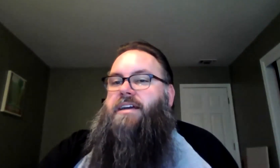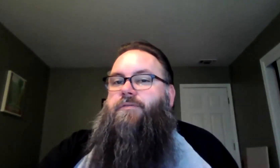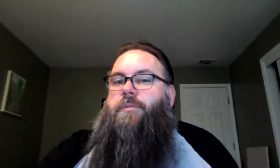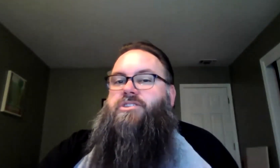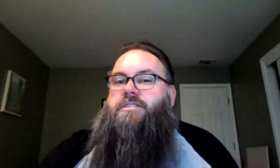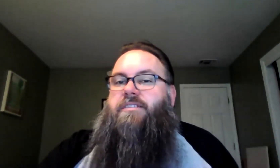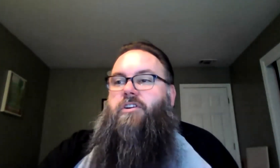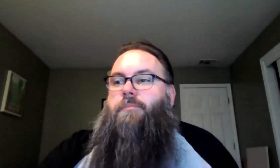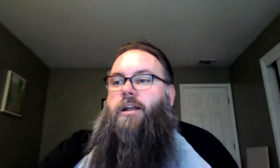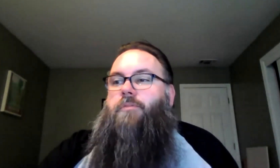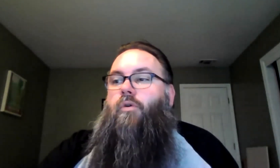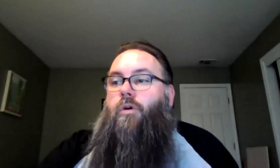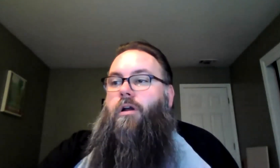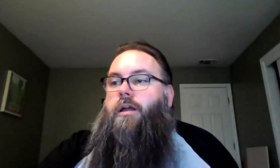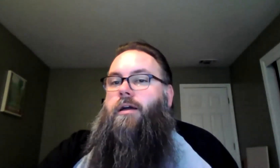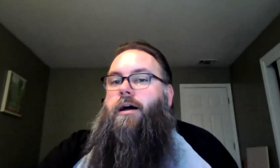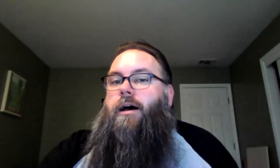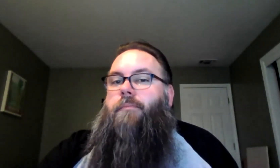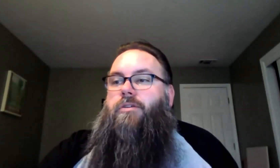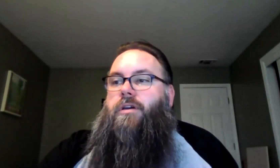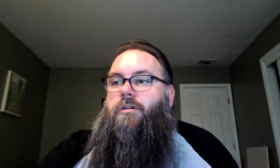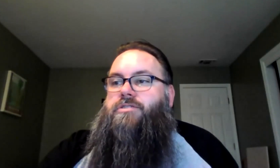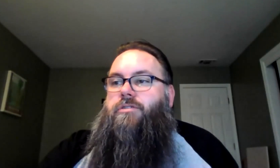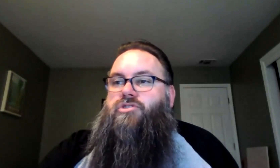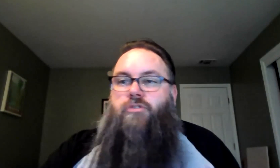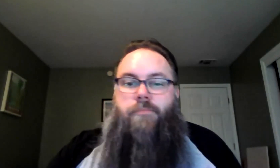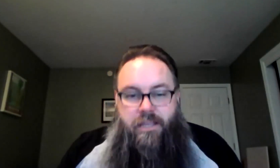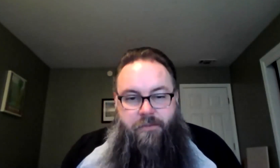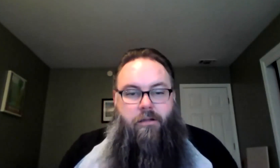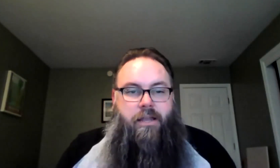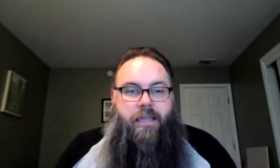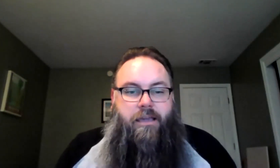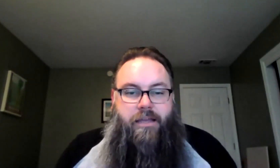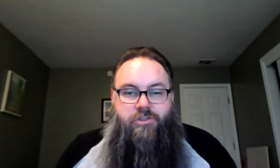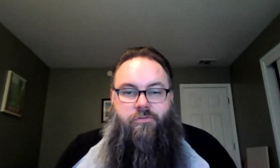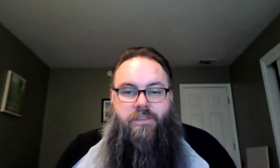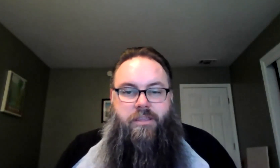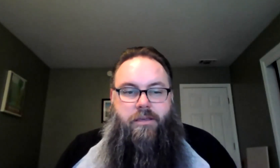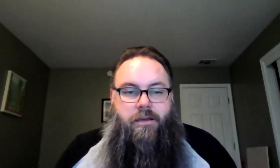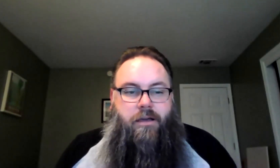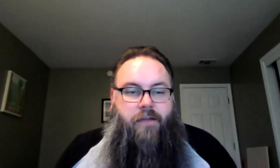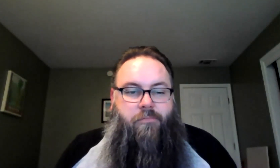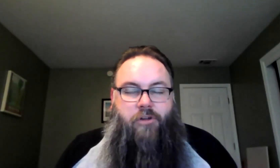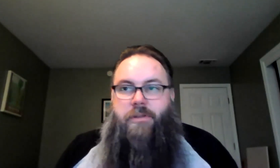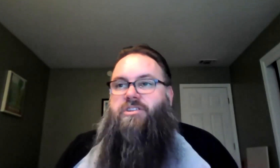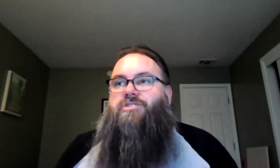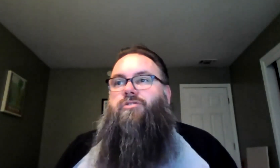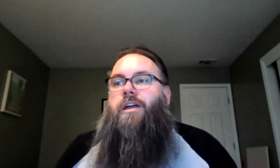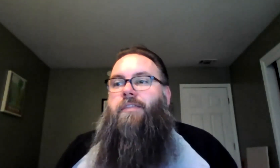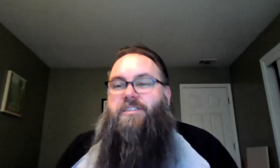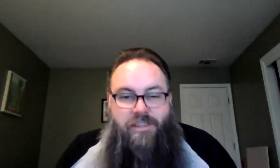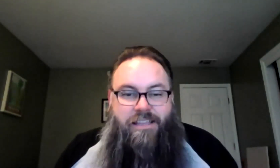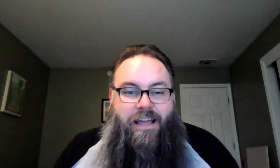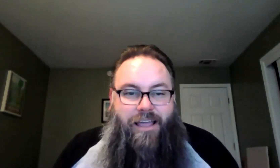Their contact information is at the very bottom, or you can also shoot me an email and I can connect you with the guy from Parkbench